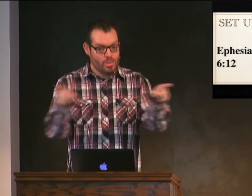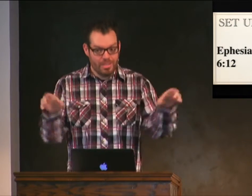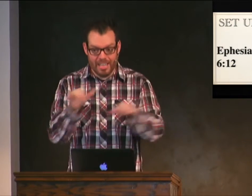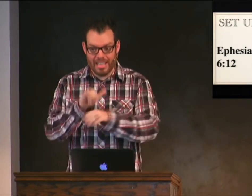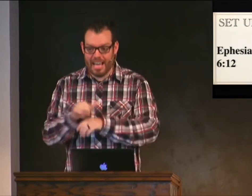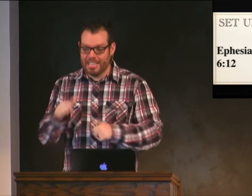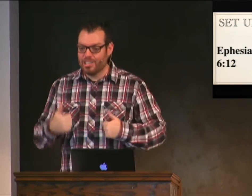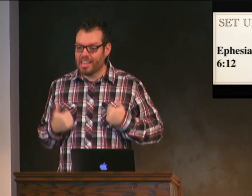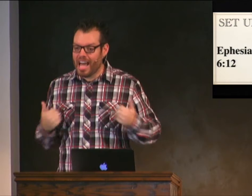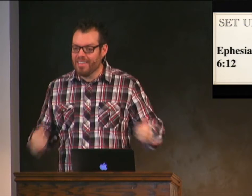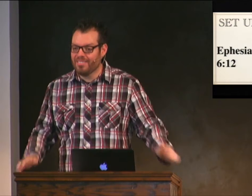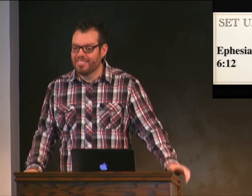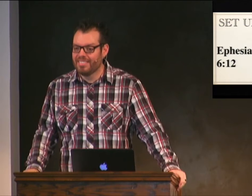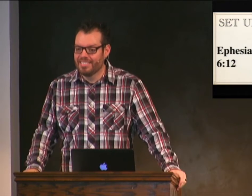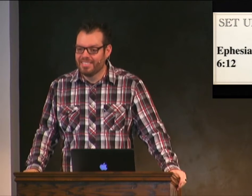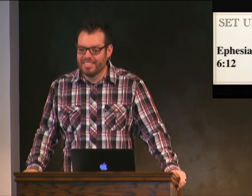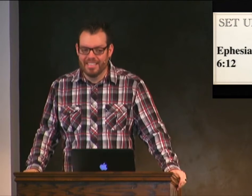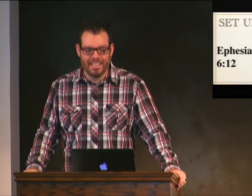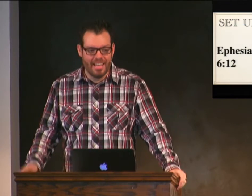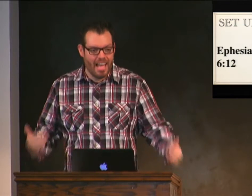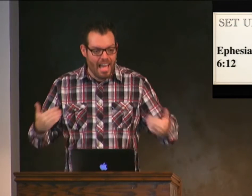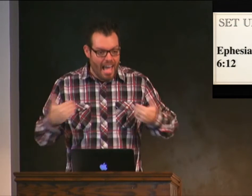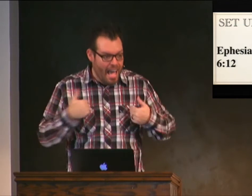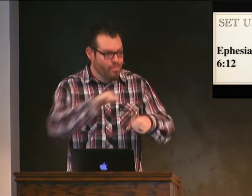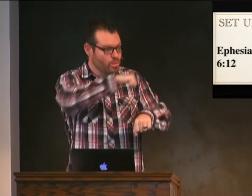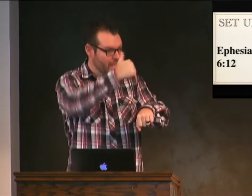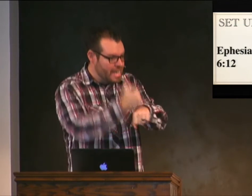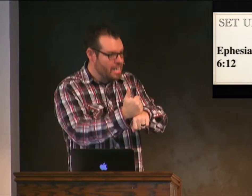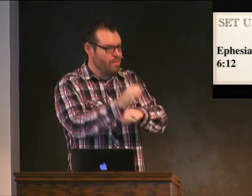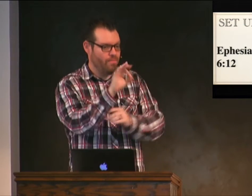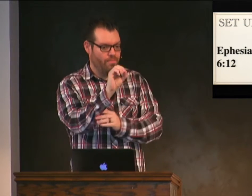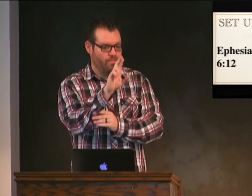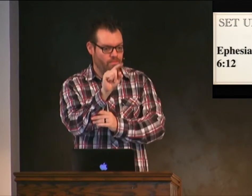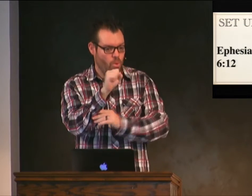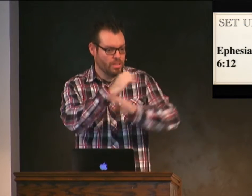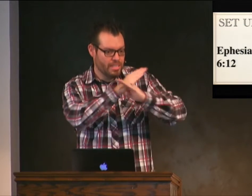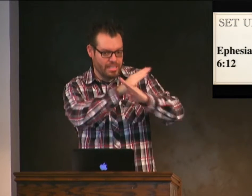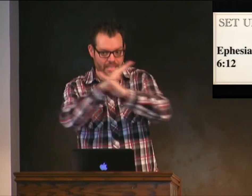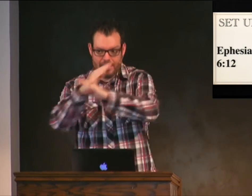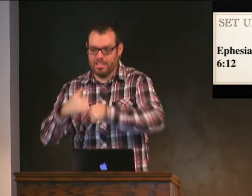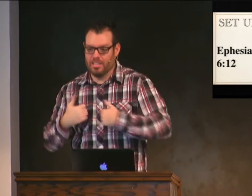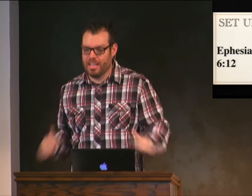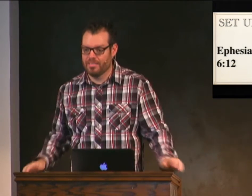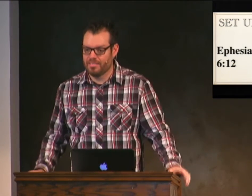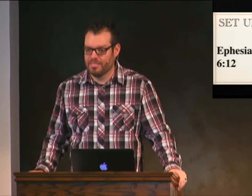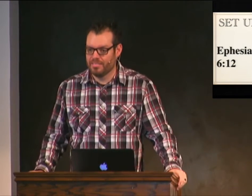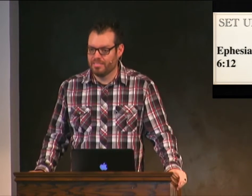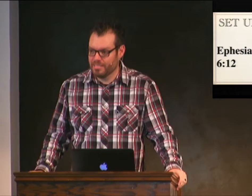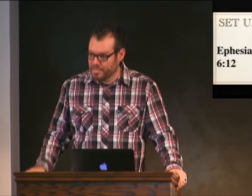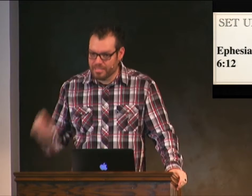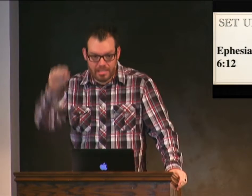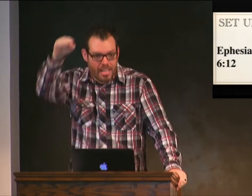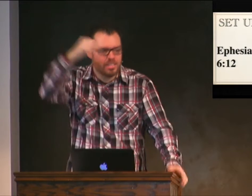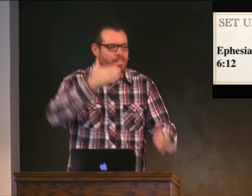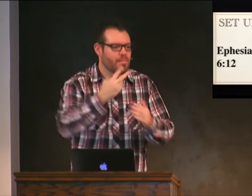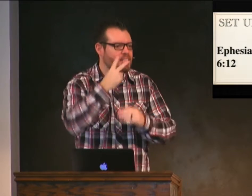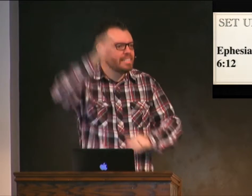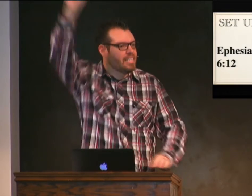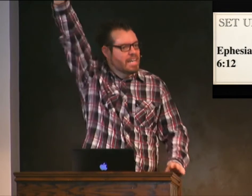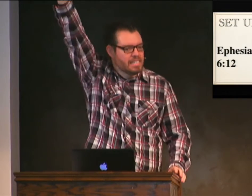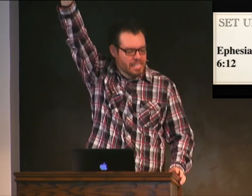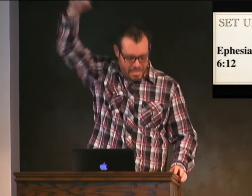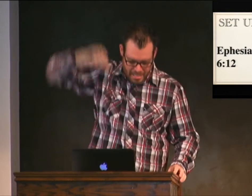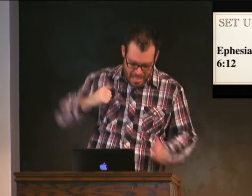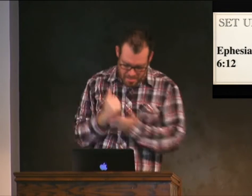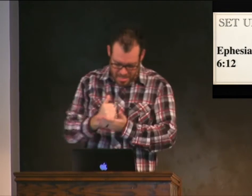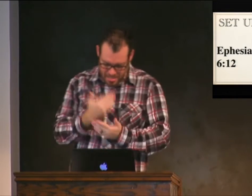Have you done that in your life? Have you set up forts in your life? Yes, good. I'm glad to see